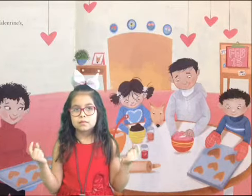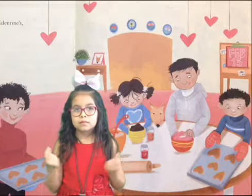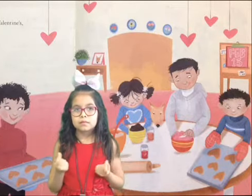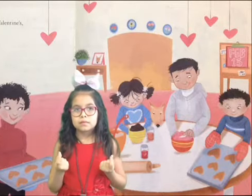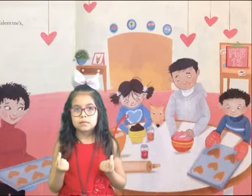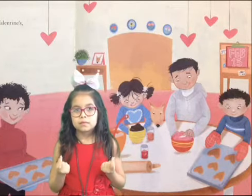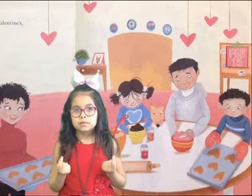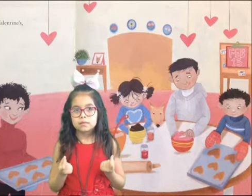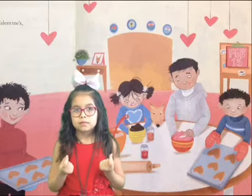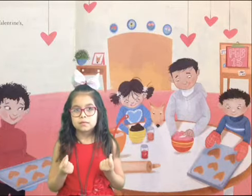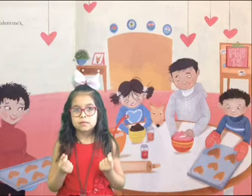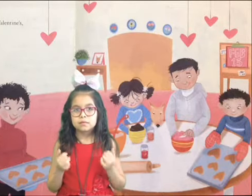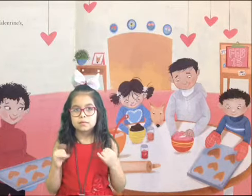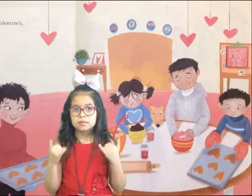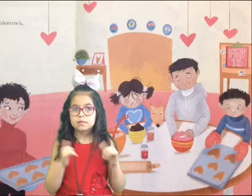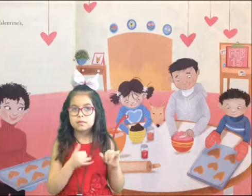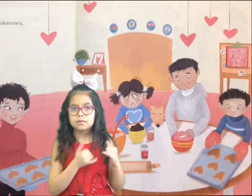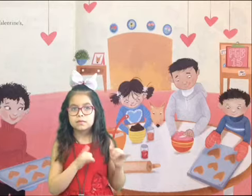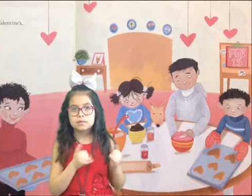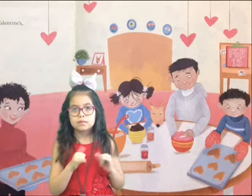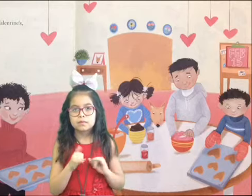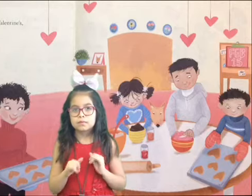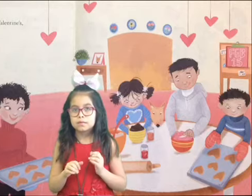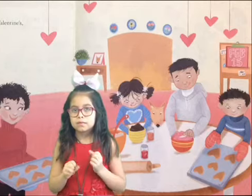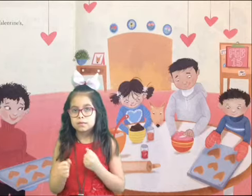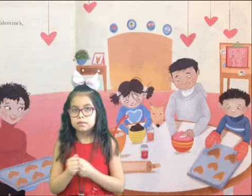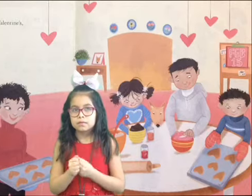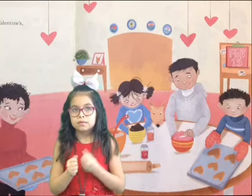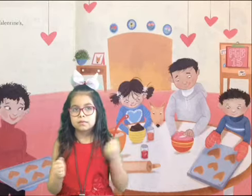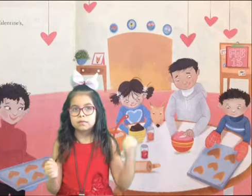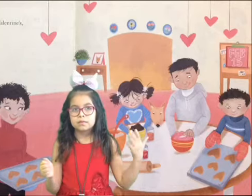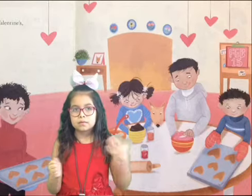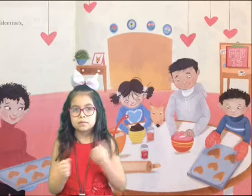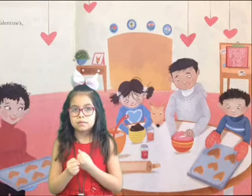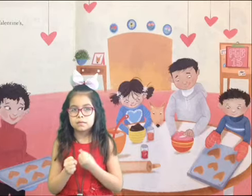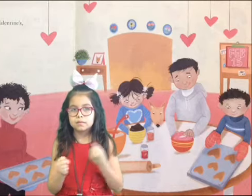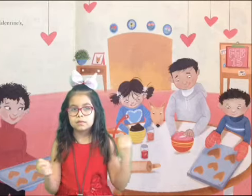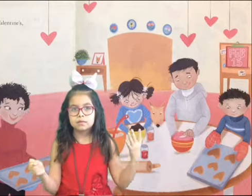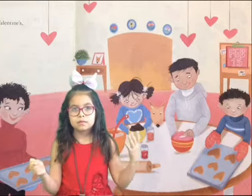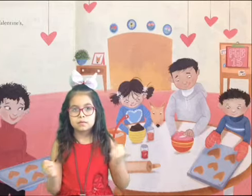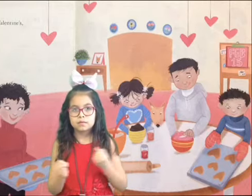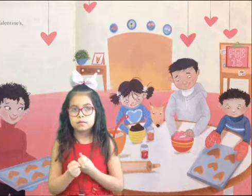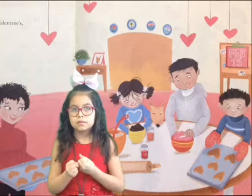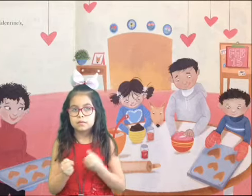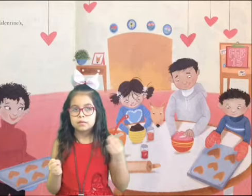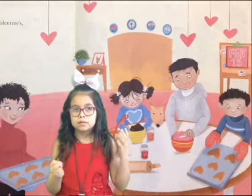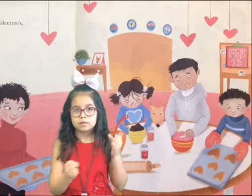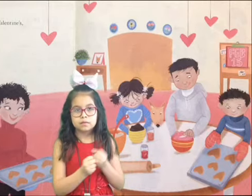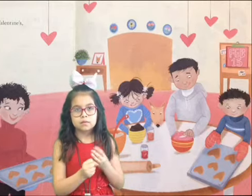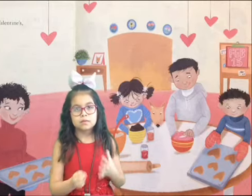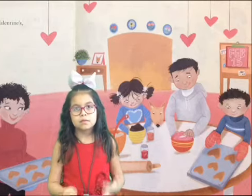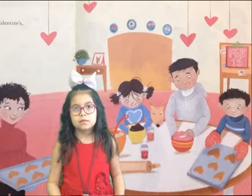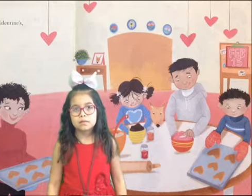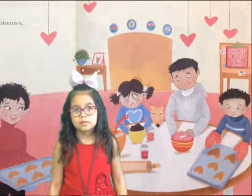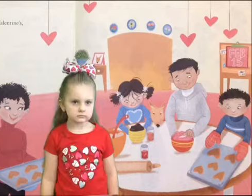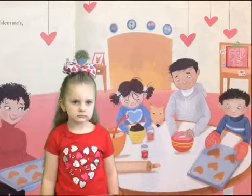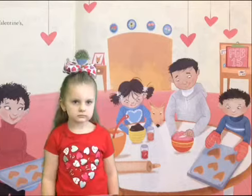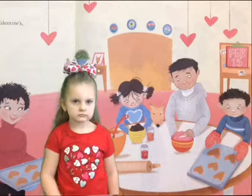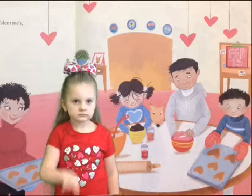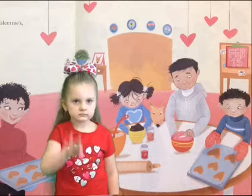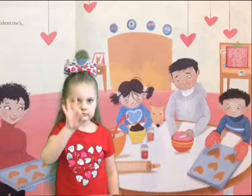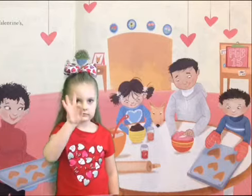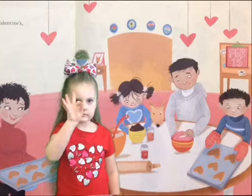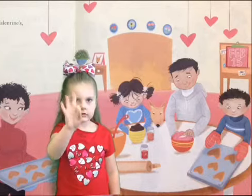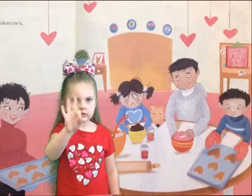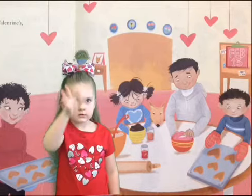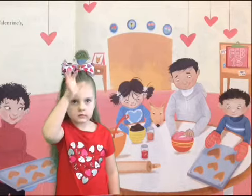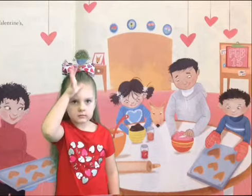nine